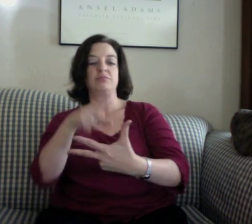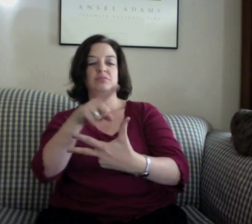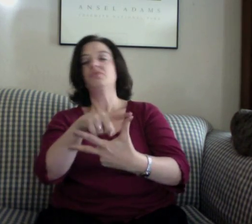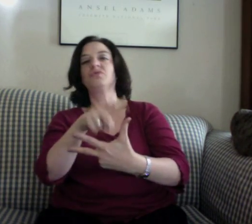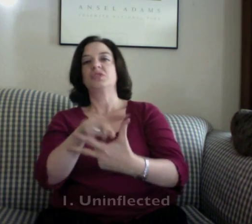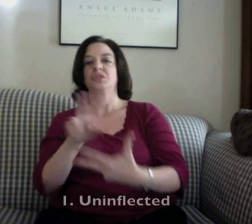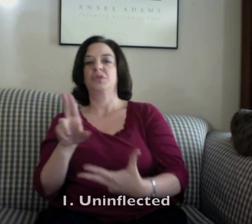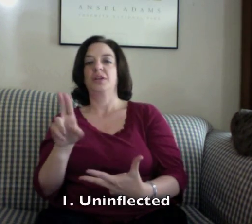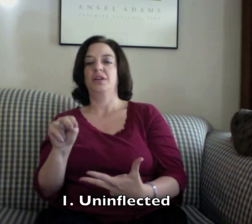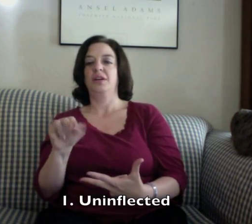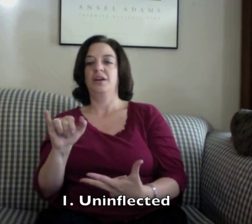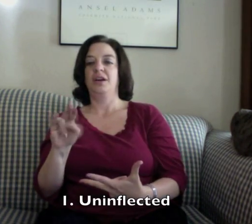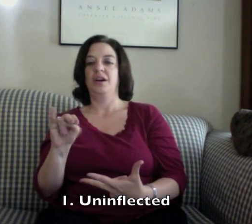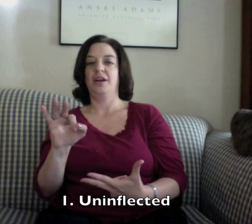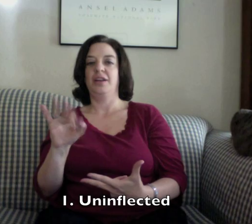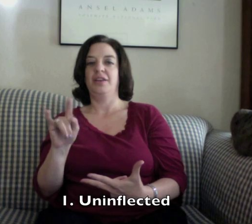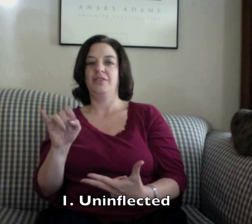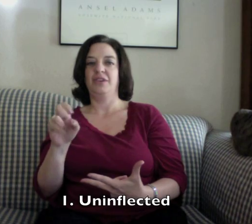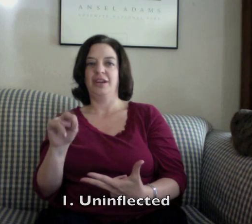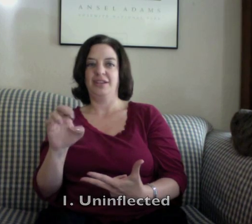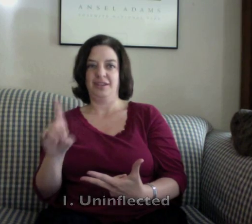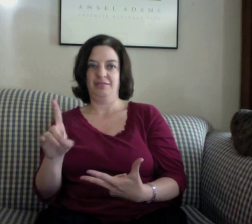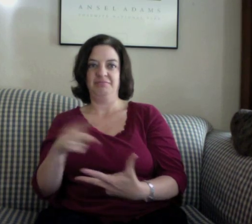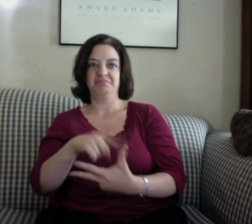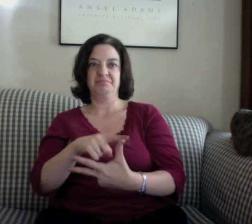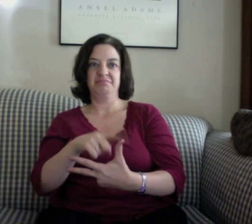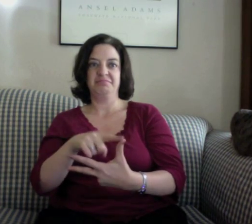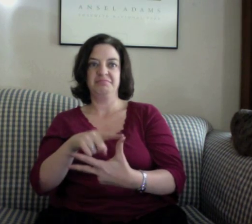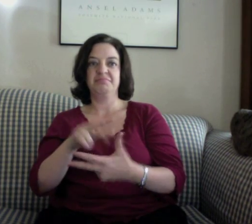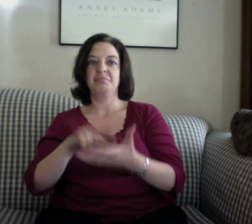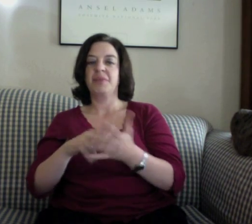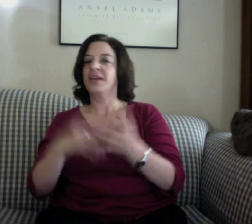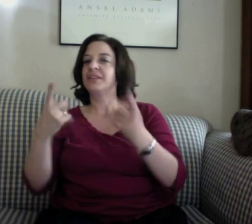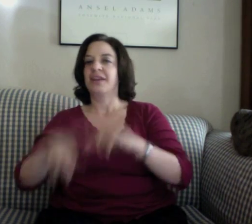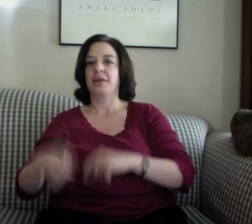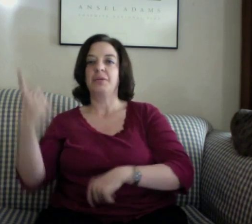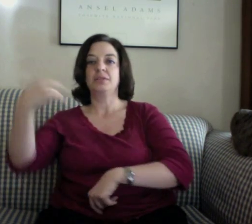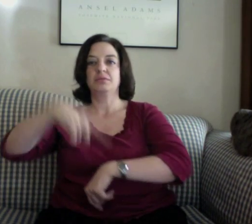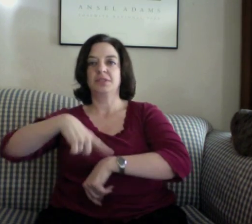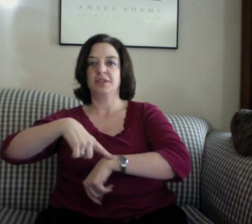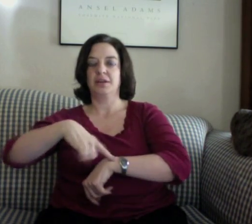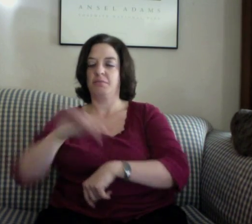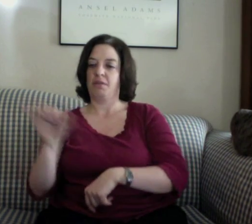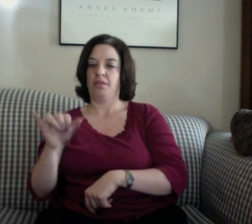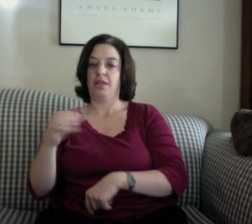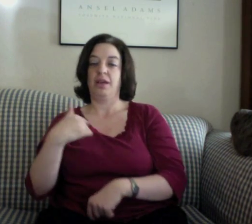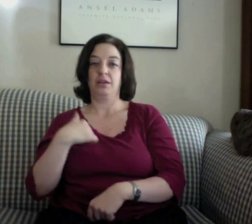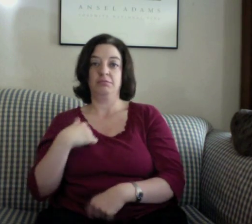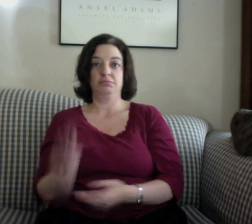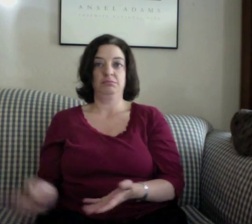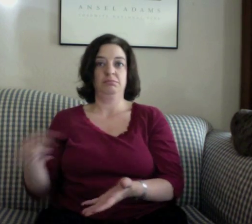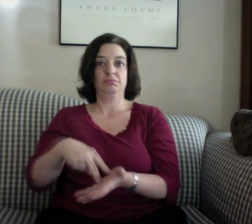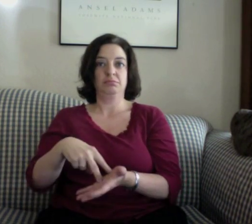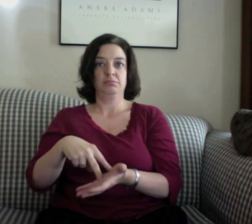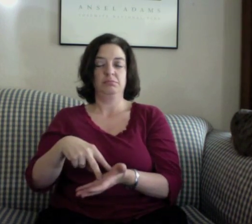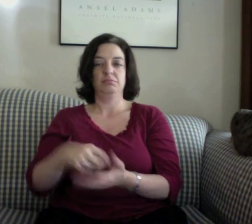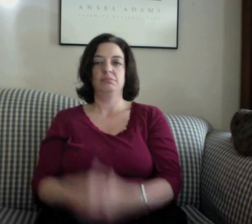So we have 3 temporal inflections for ASL. The first one is uninflected. It means it happened one time, like I stood